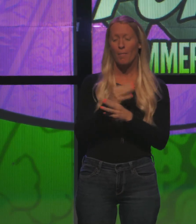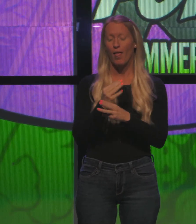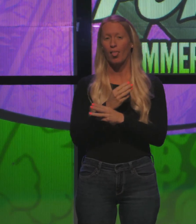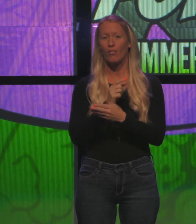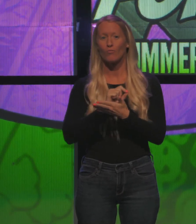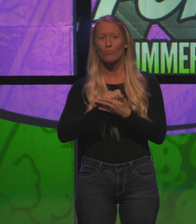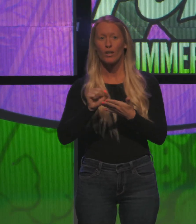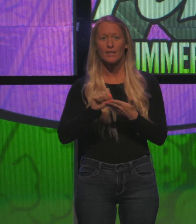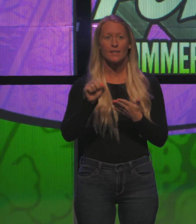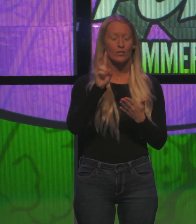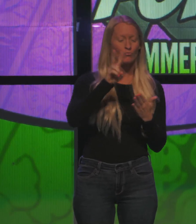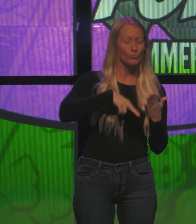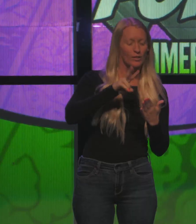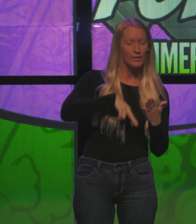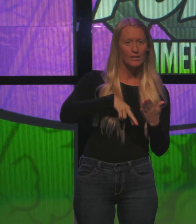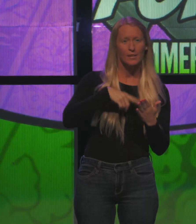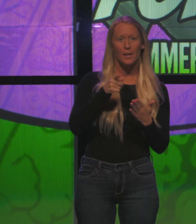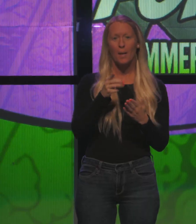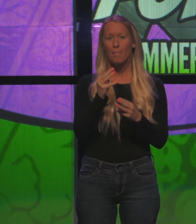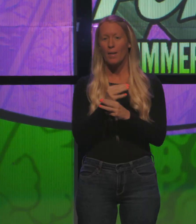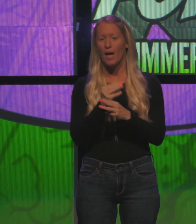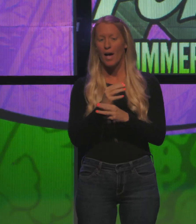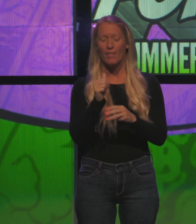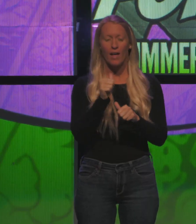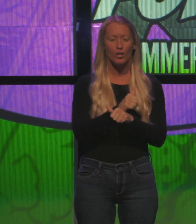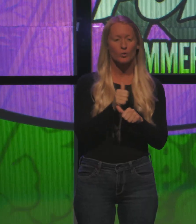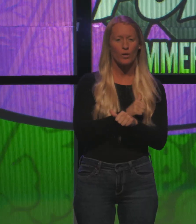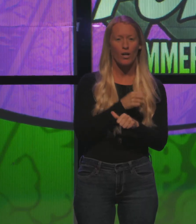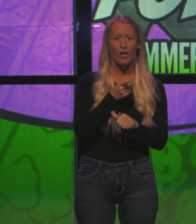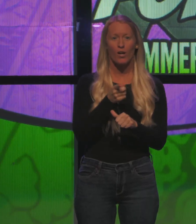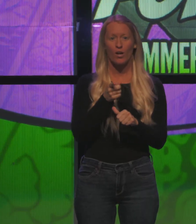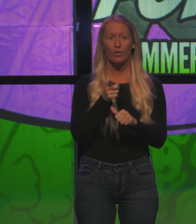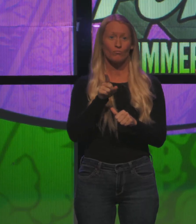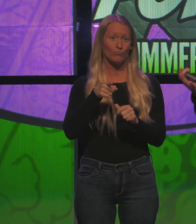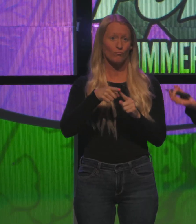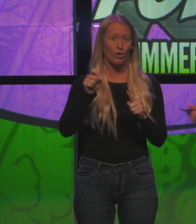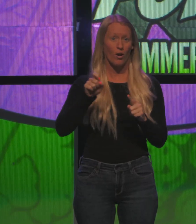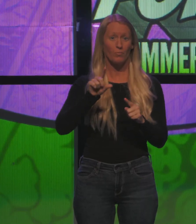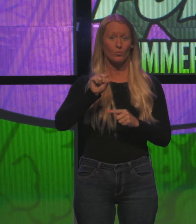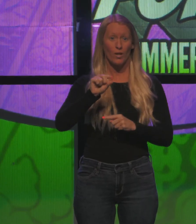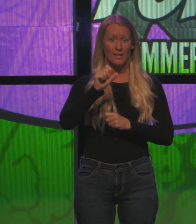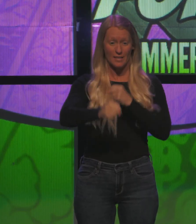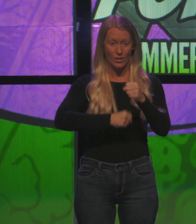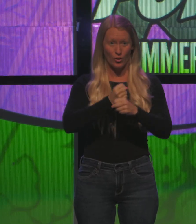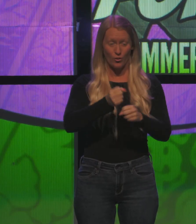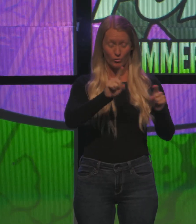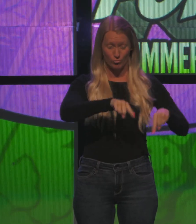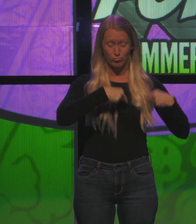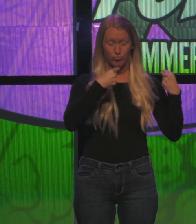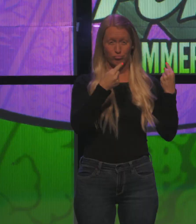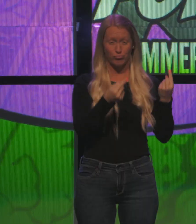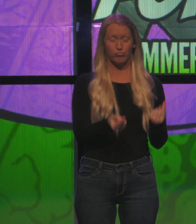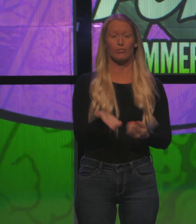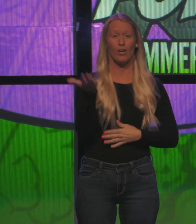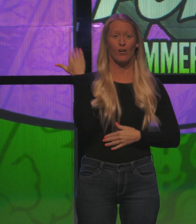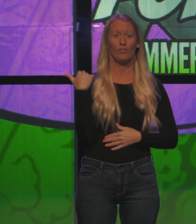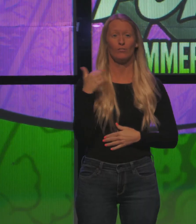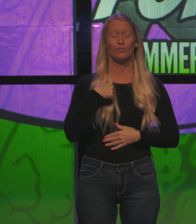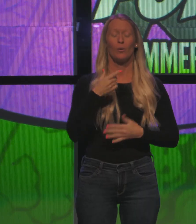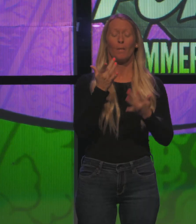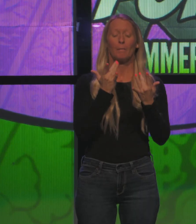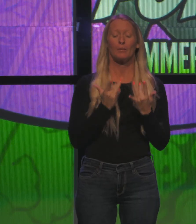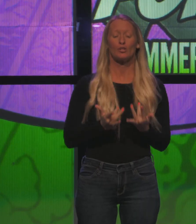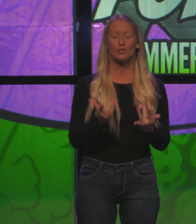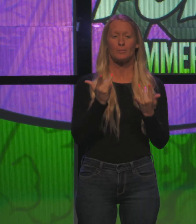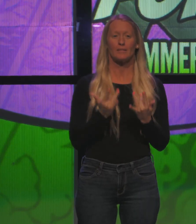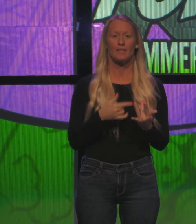ago, 20 years ago, got pulled from the deep recesses of my brain. So have mercy on me today. That was just a few days ago.